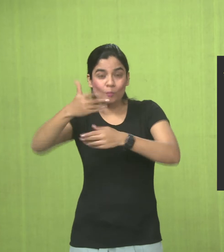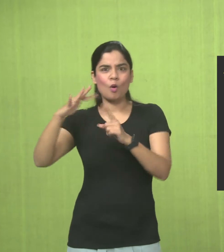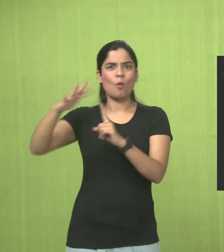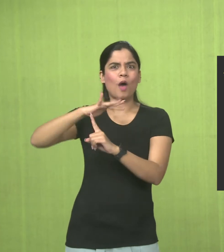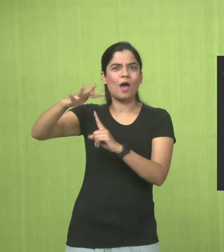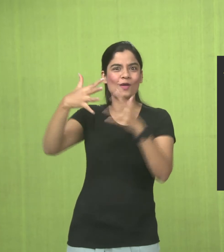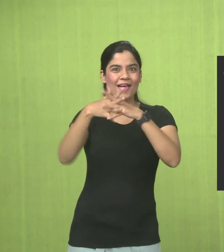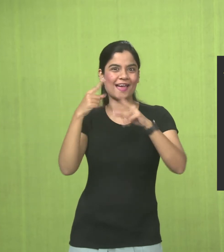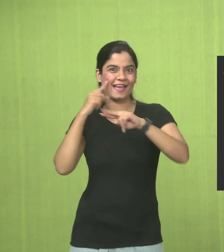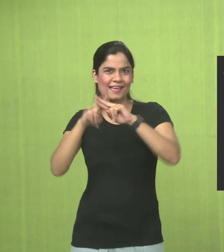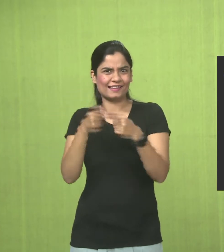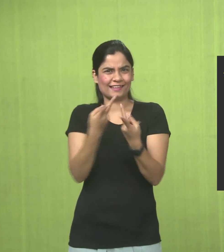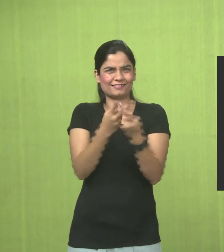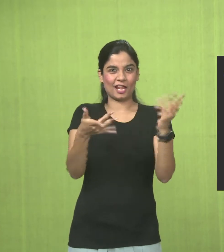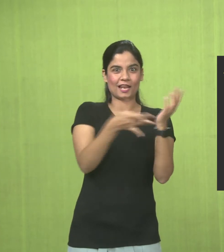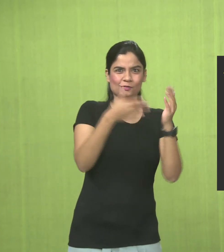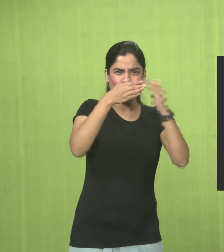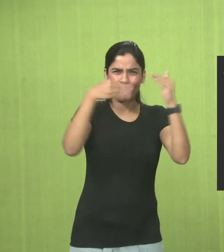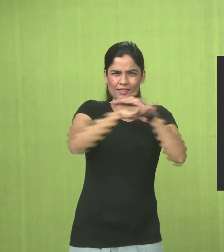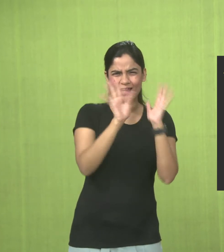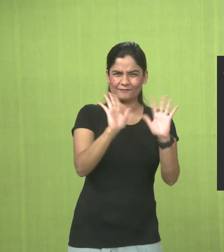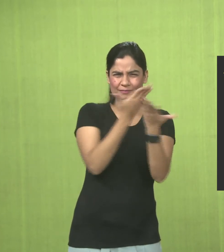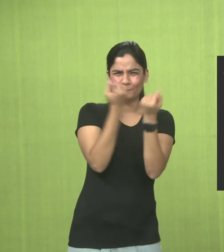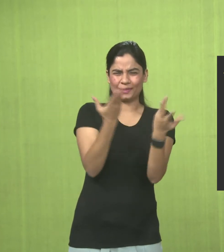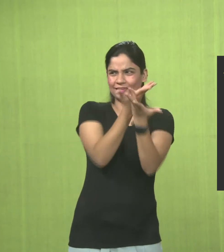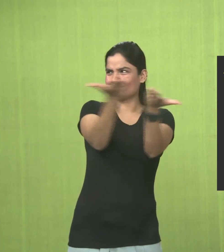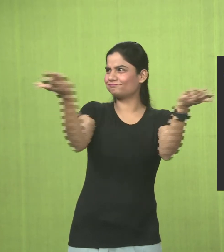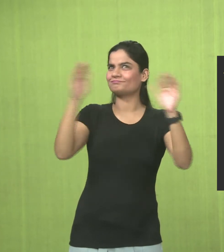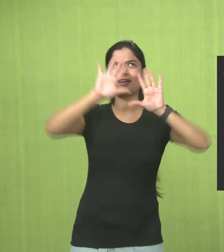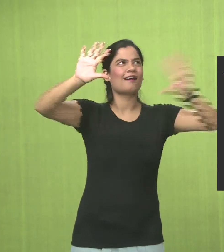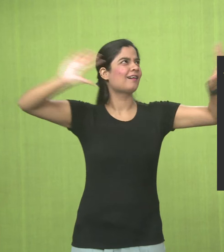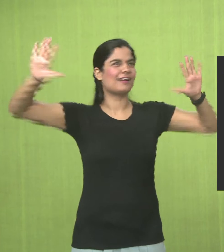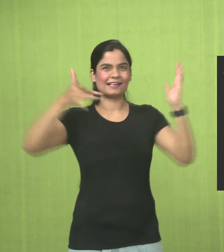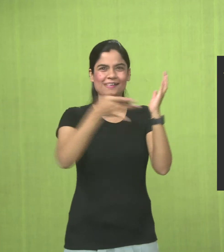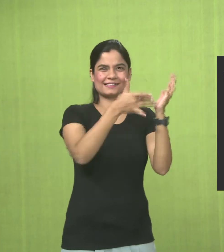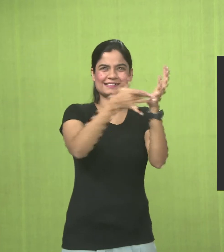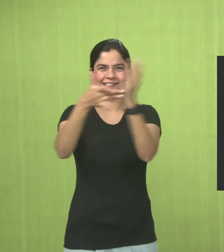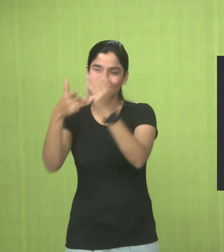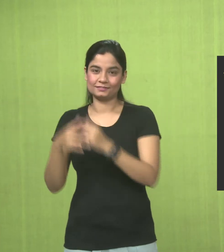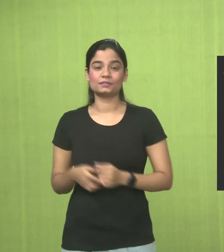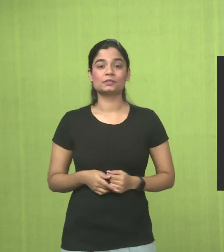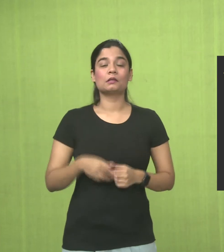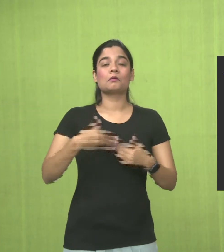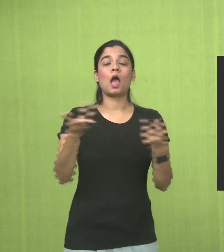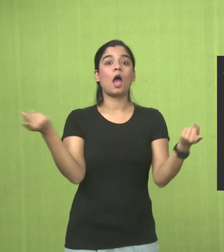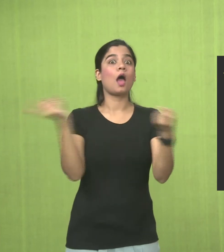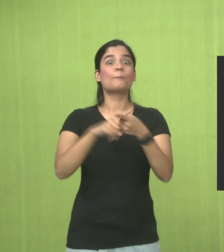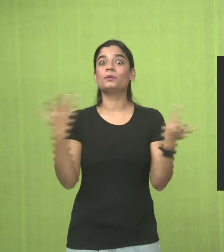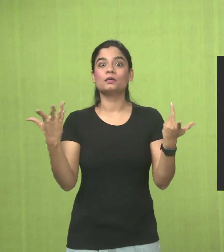refrigerator, laptops, Wi-Fi for the recent uses, all these things come from technology and these are